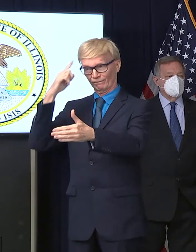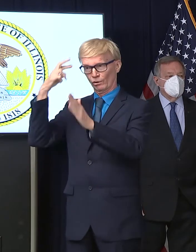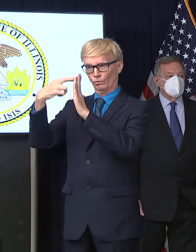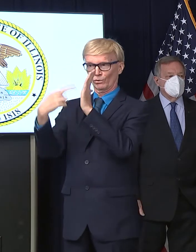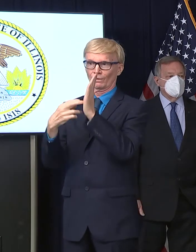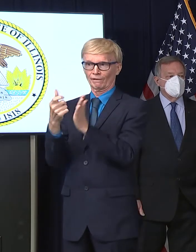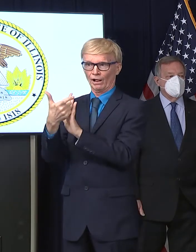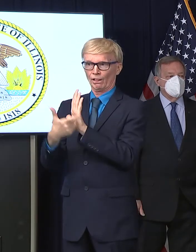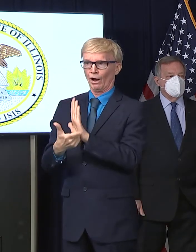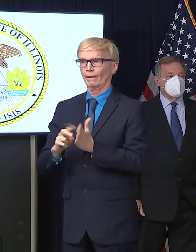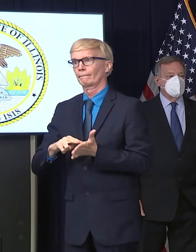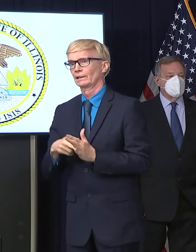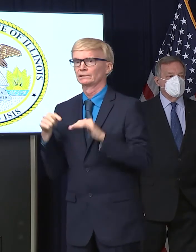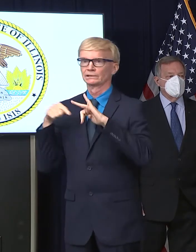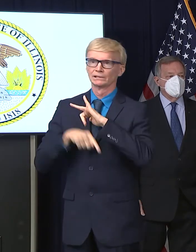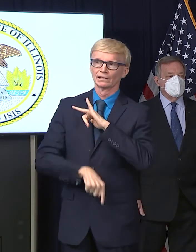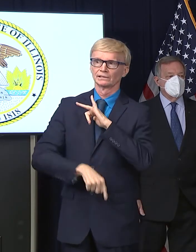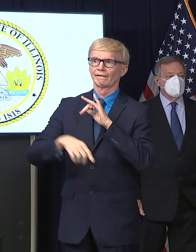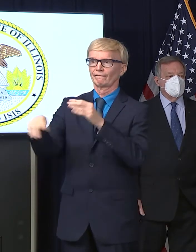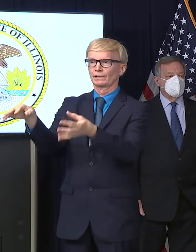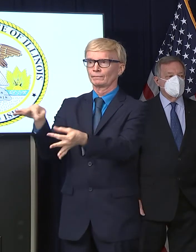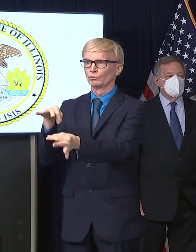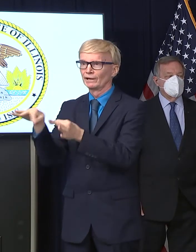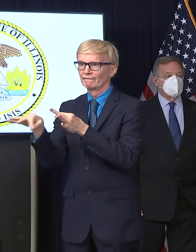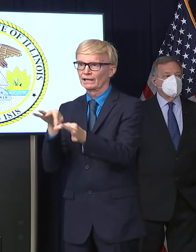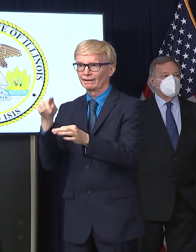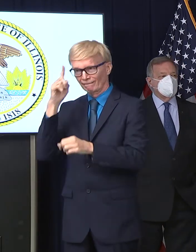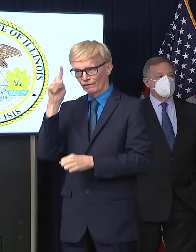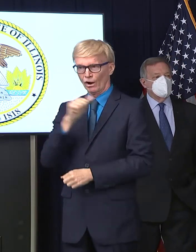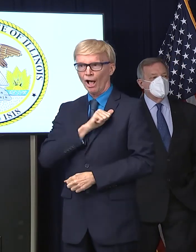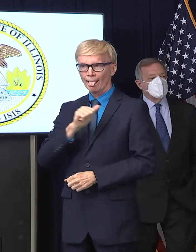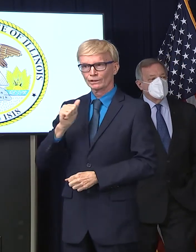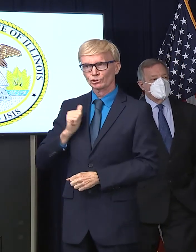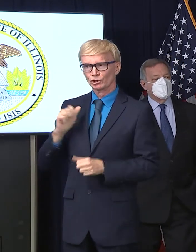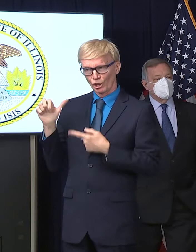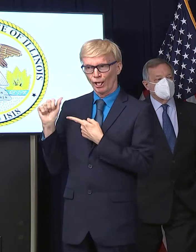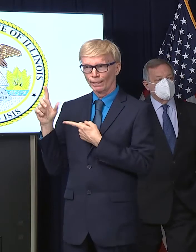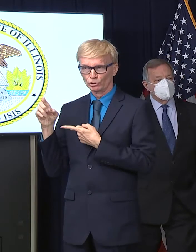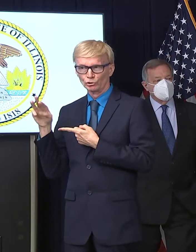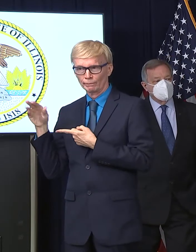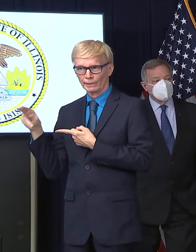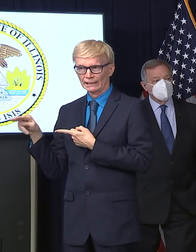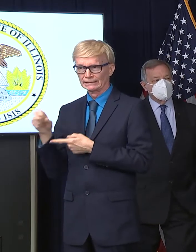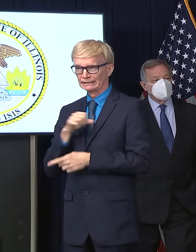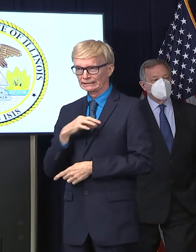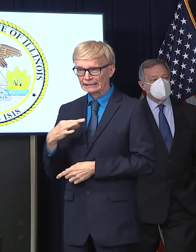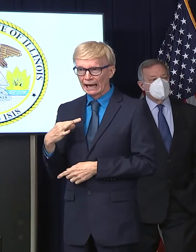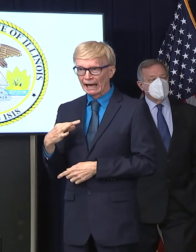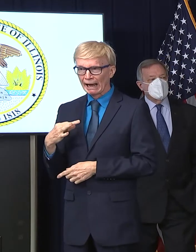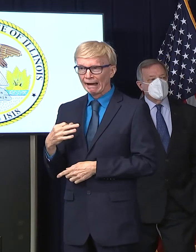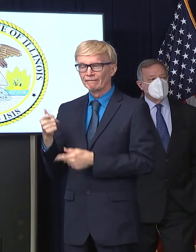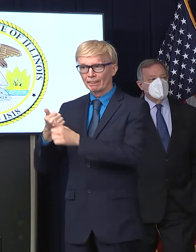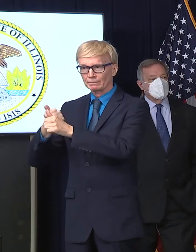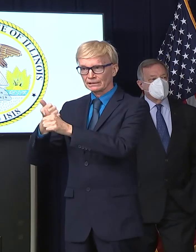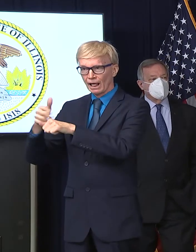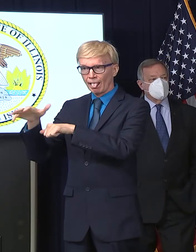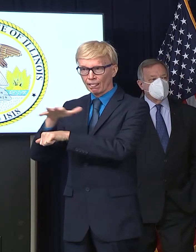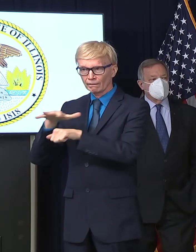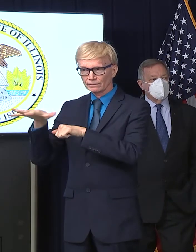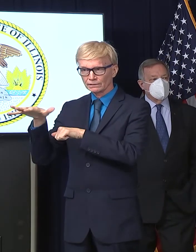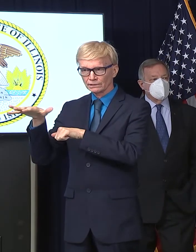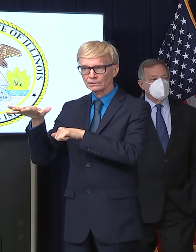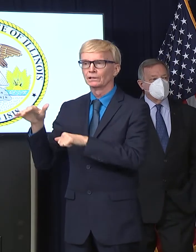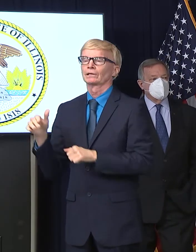do extensive briefings for aldermanic staff and the aldermen themselves. They have plenty